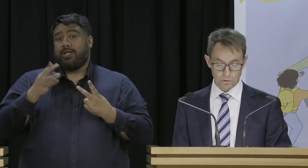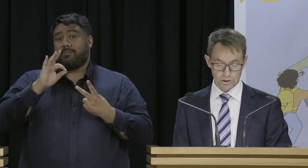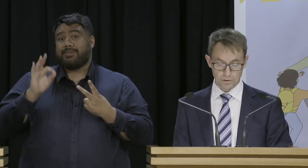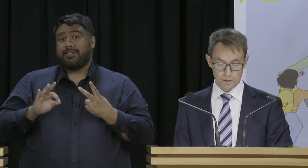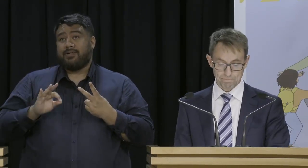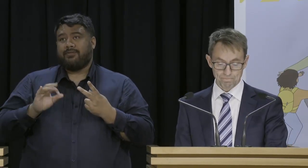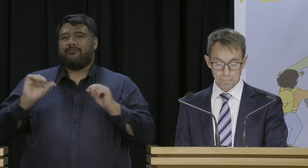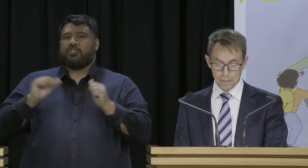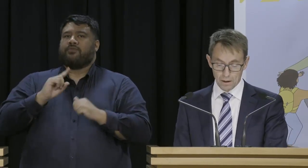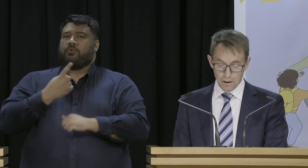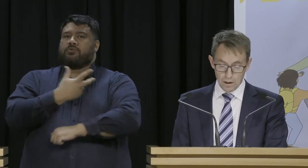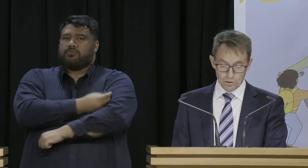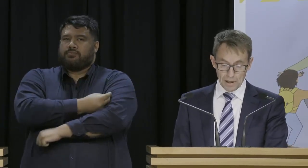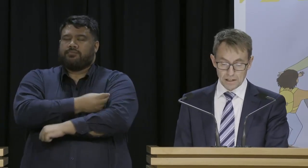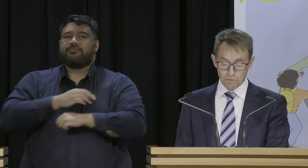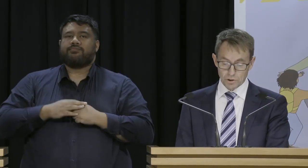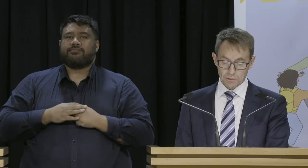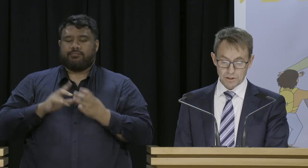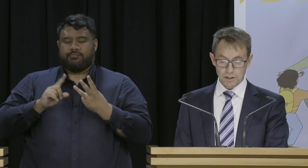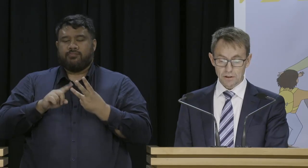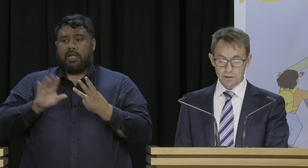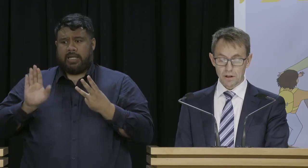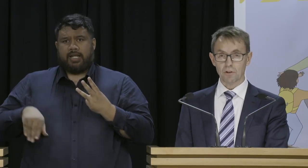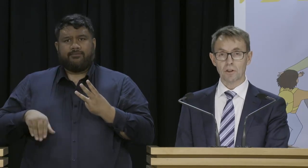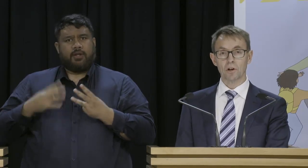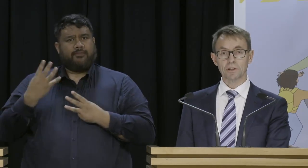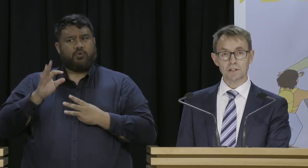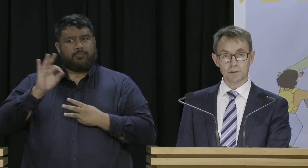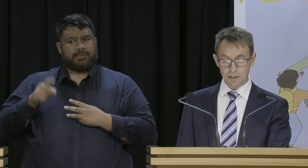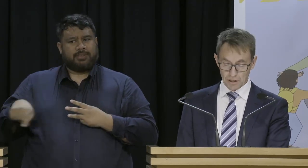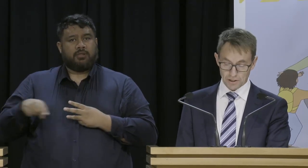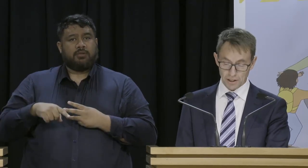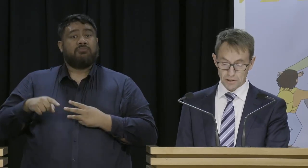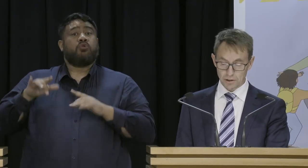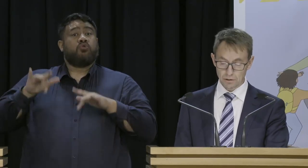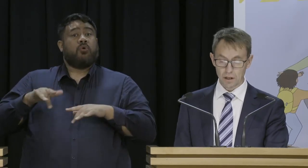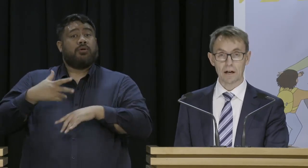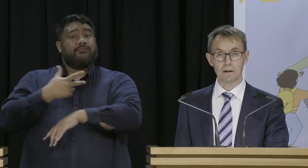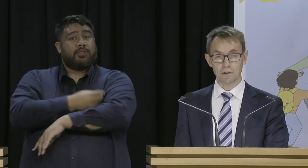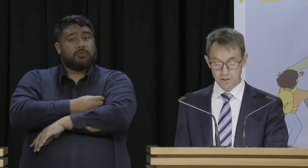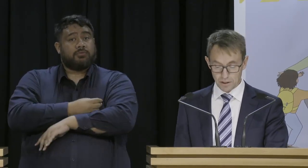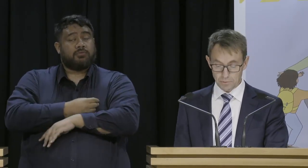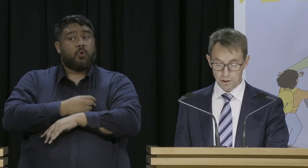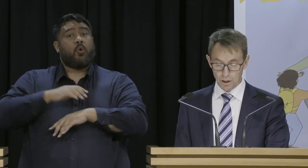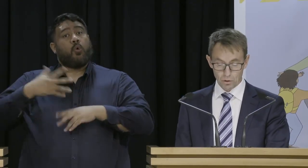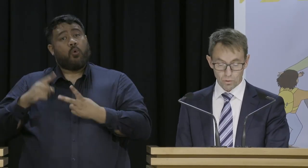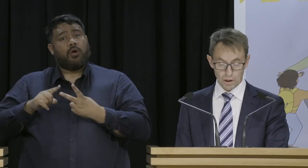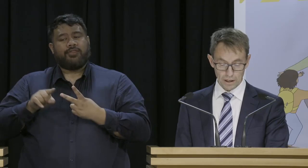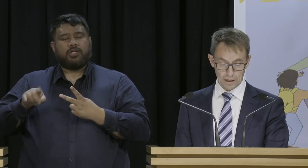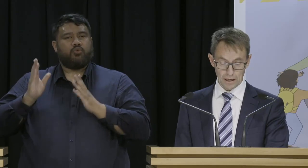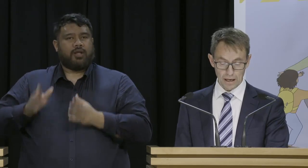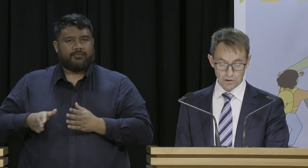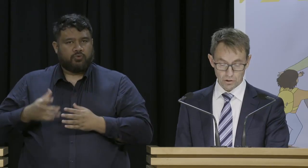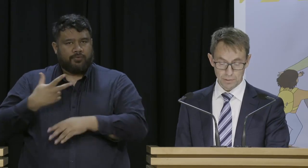least their first dose. The remaining 14% have either not yet been vaccinated, are exempt,